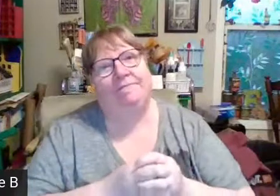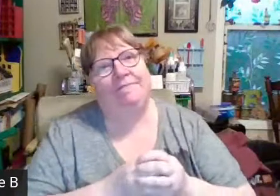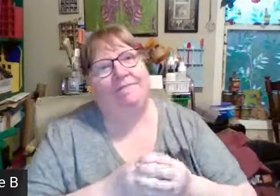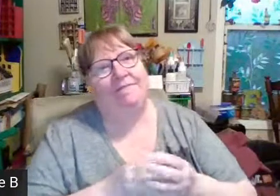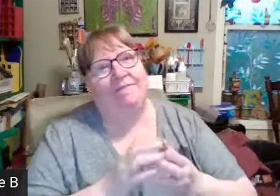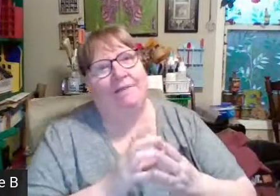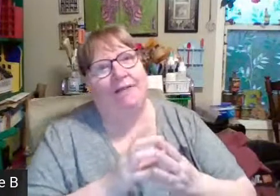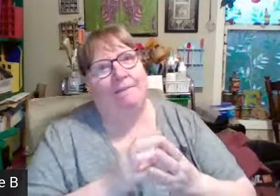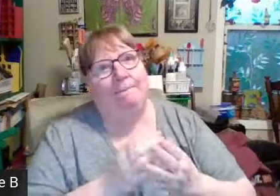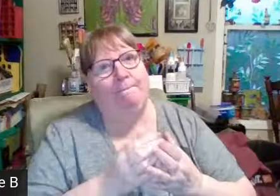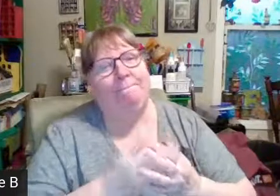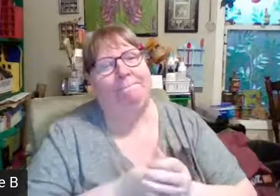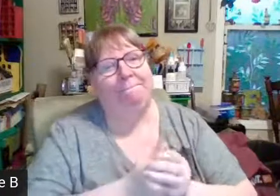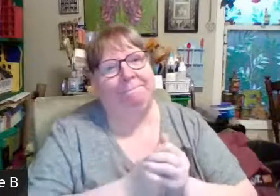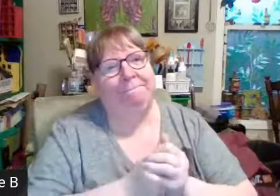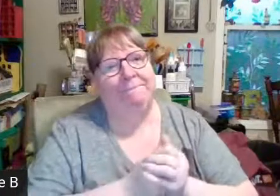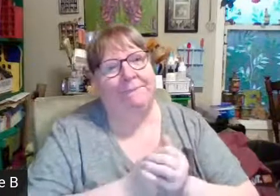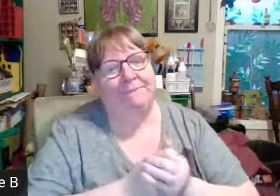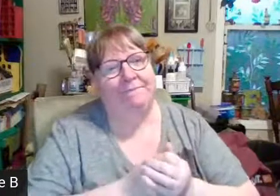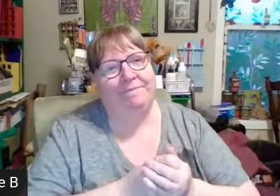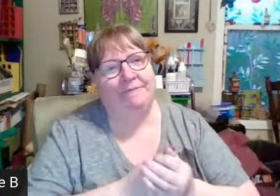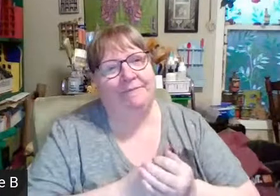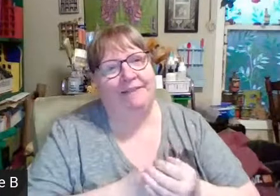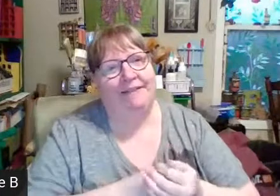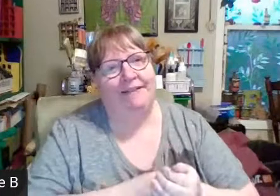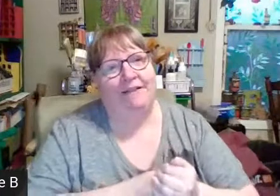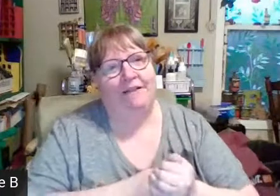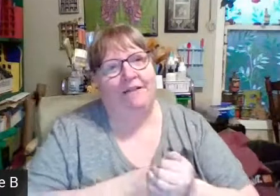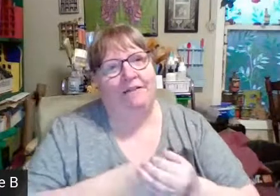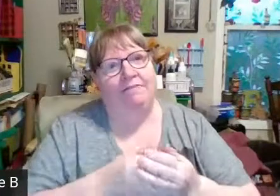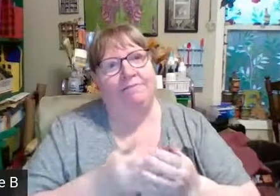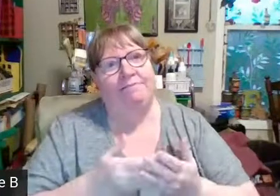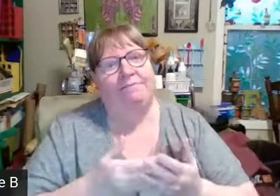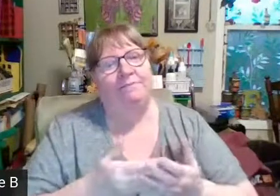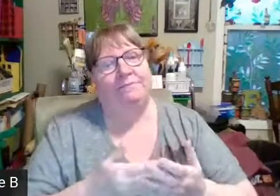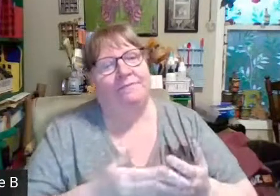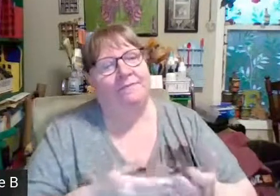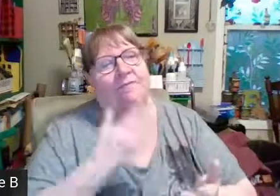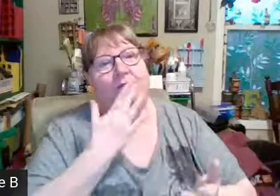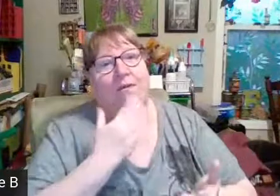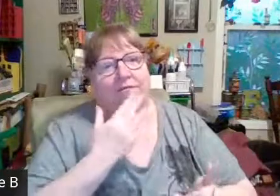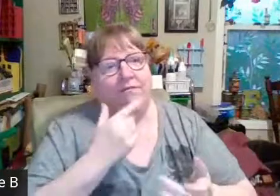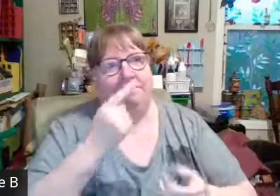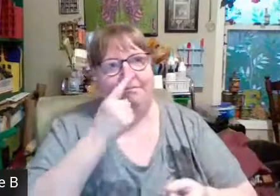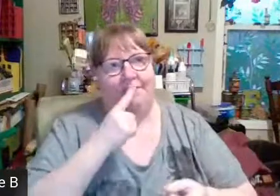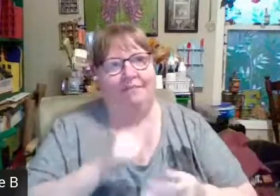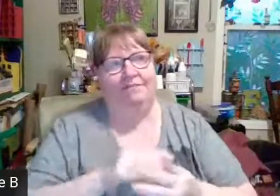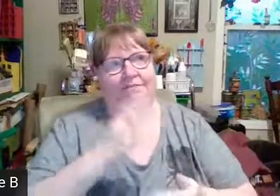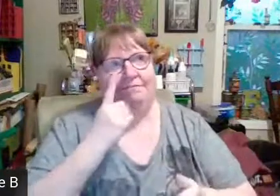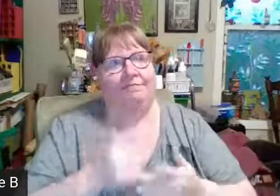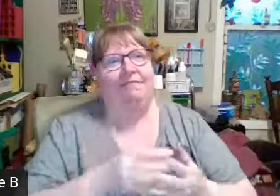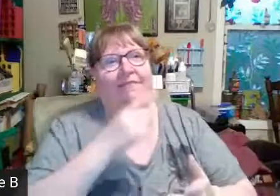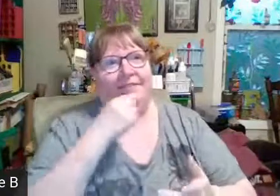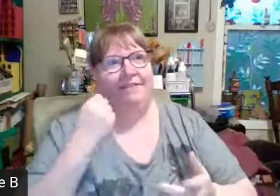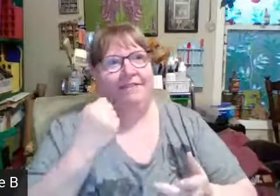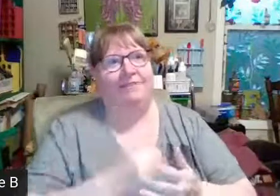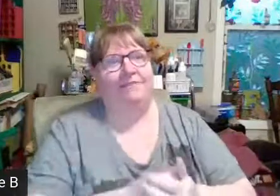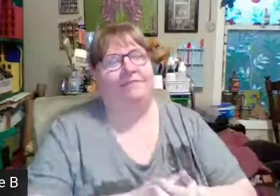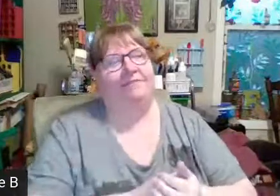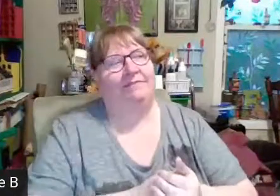fabric. A dragon. What you want, what you like, what you collect, what your favorite colors are, what your favorite themes are, even down to